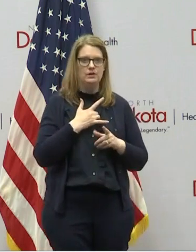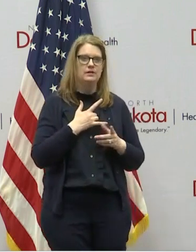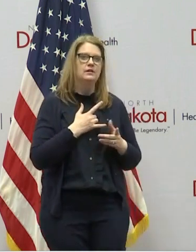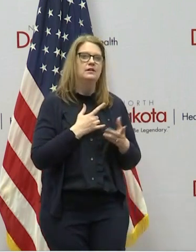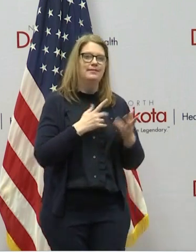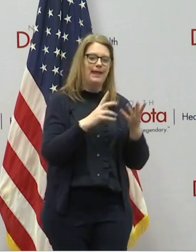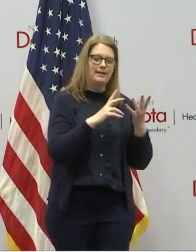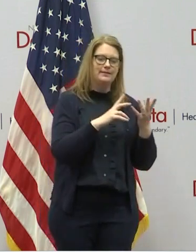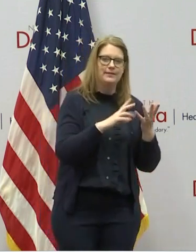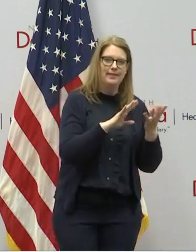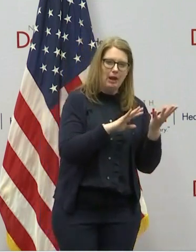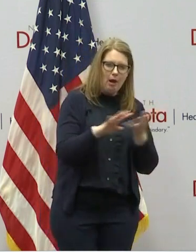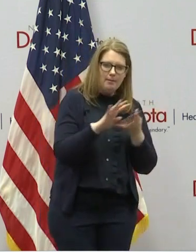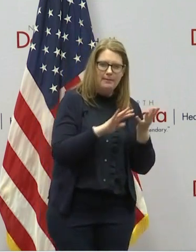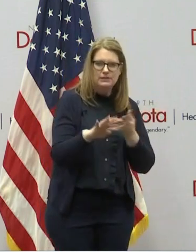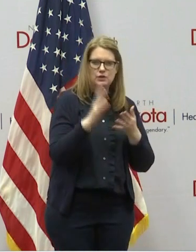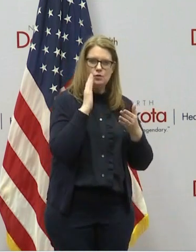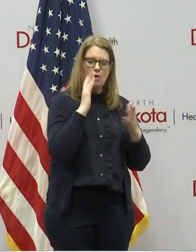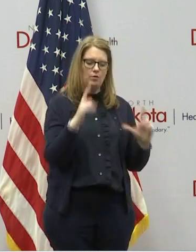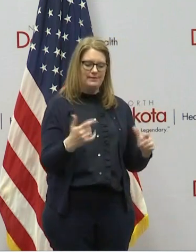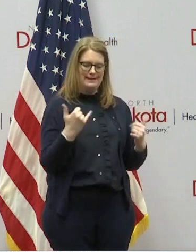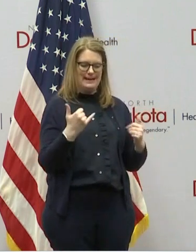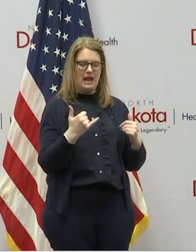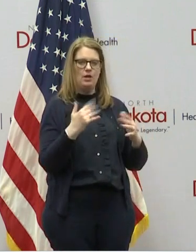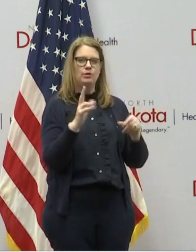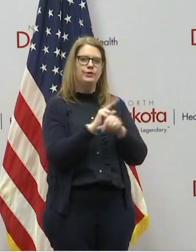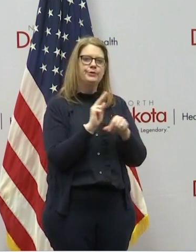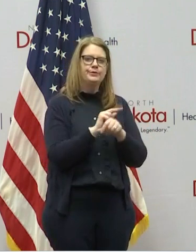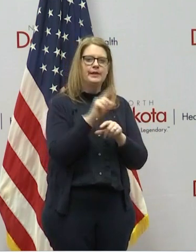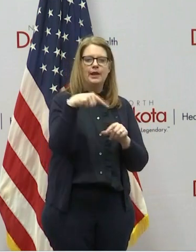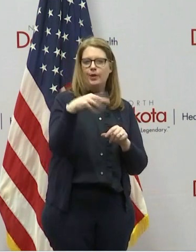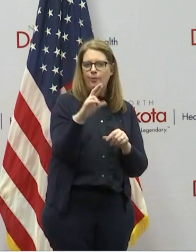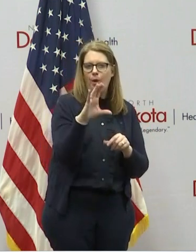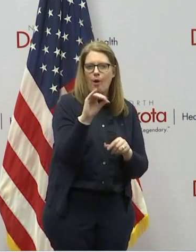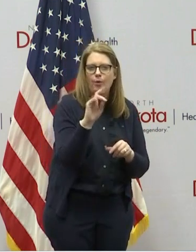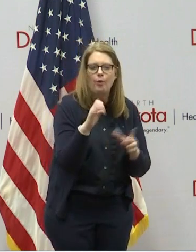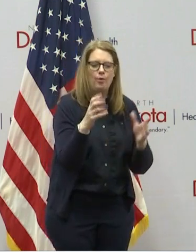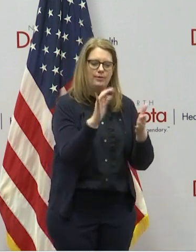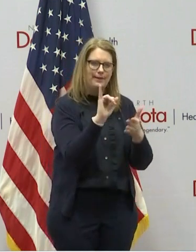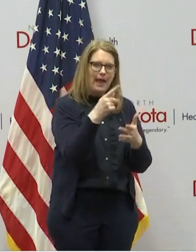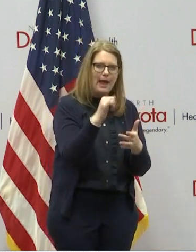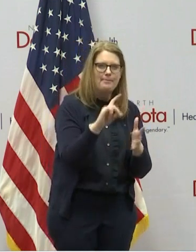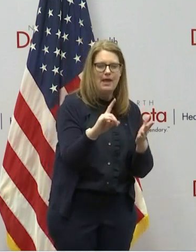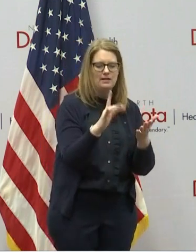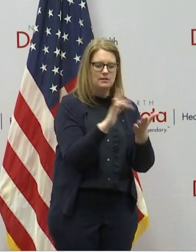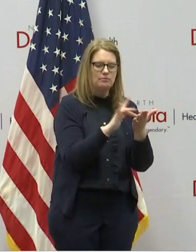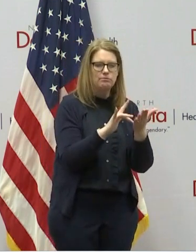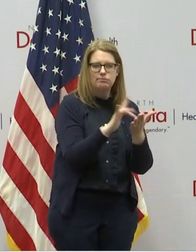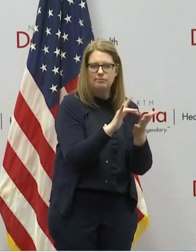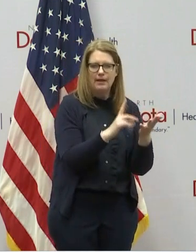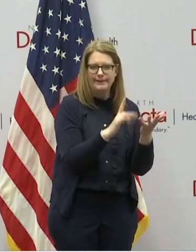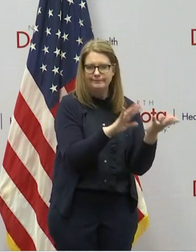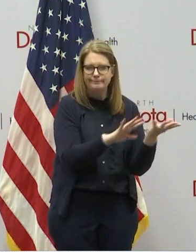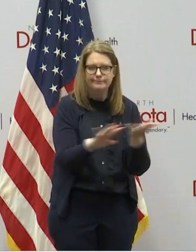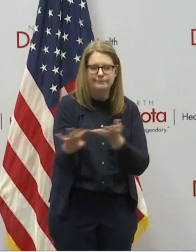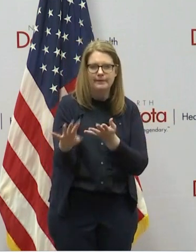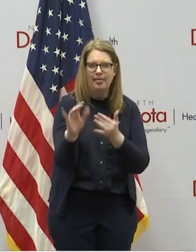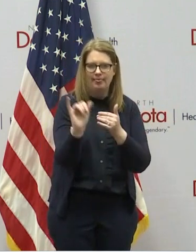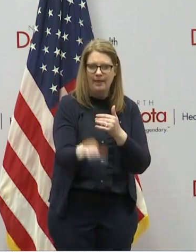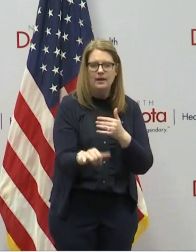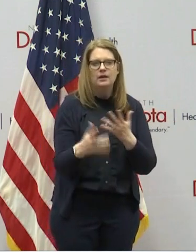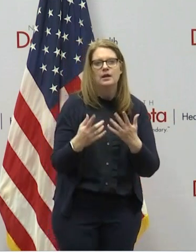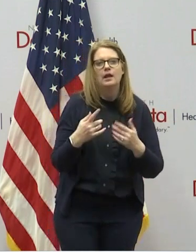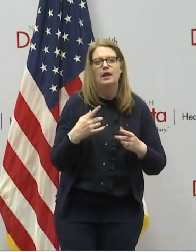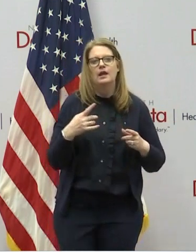testing events, that's an important part of serving the citizens. And the third part is something that we've talked about, and